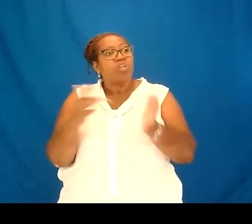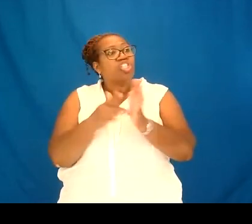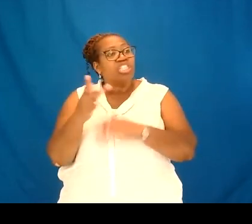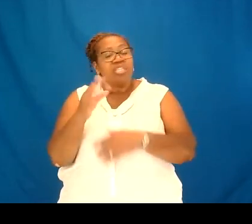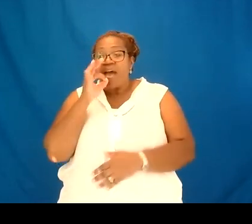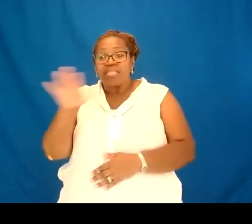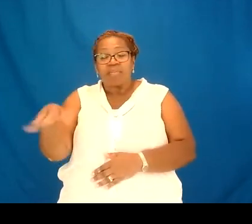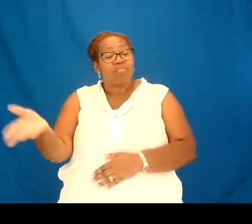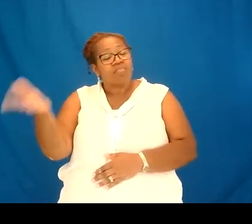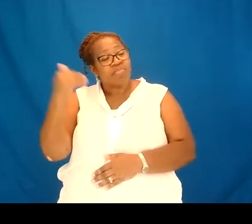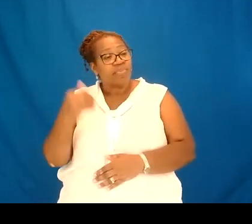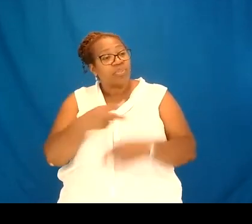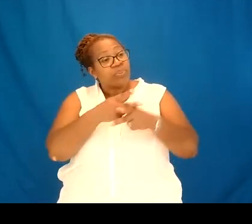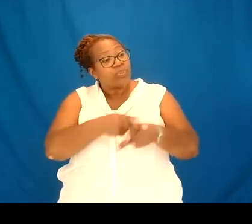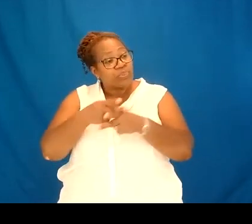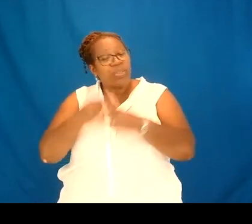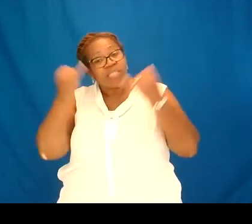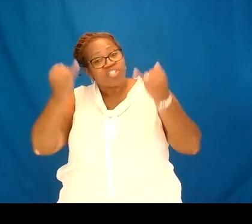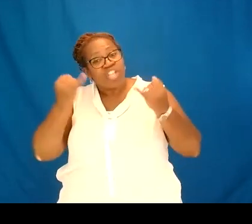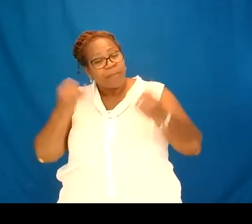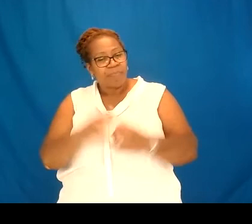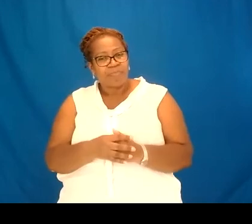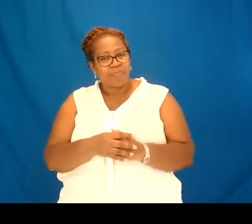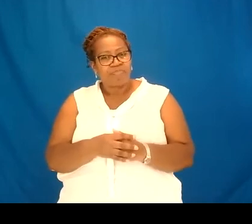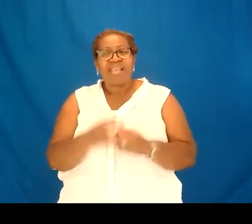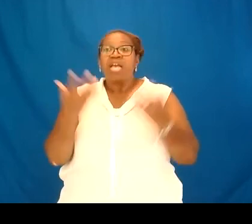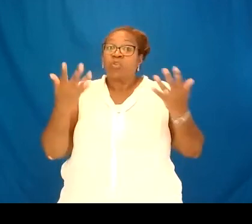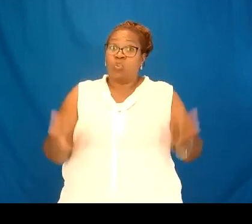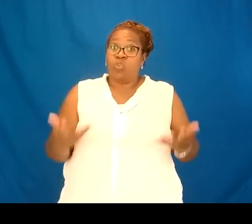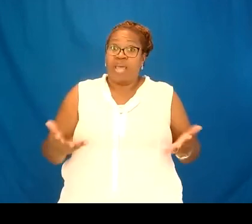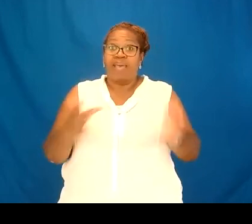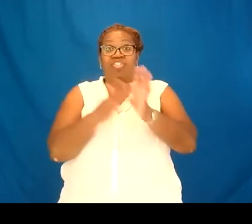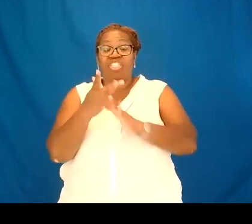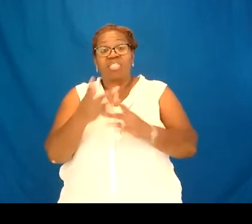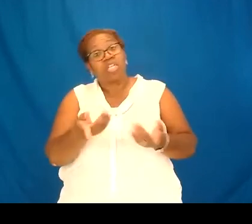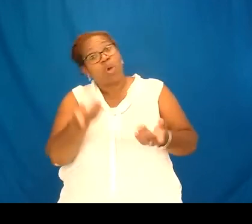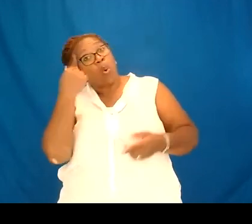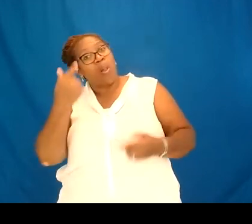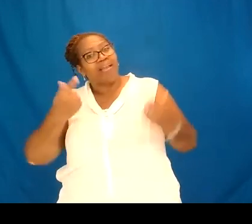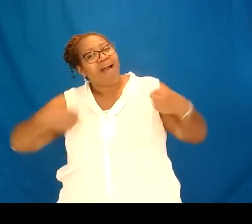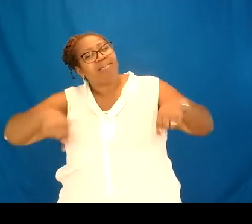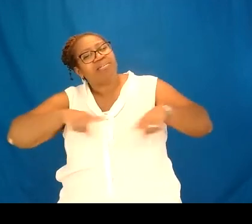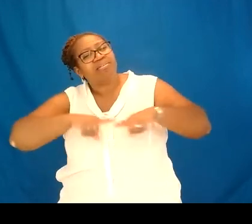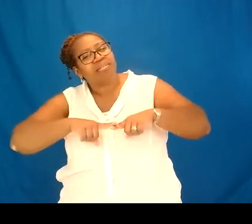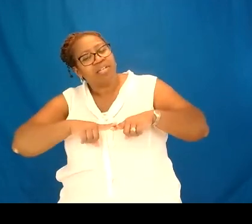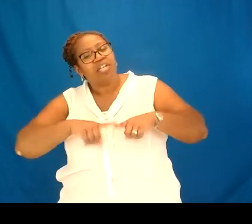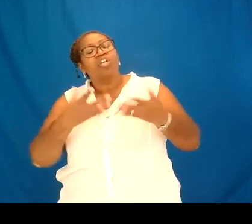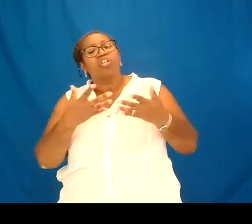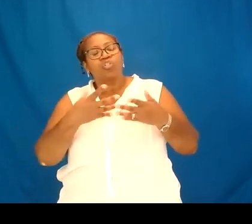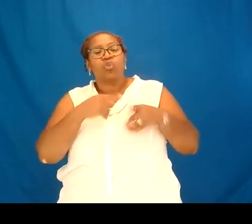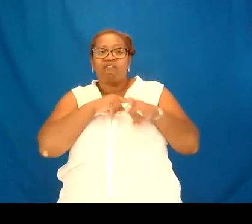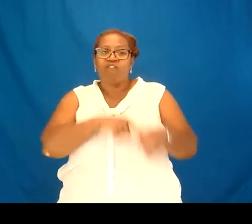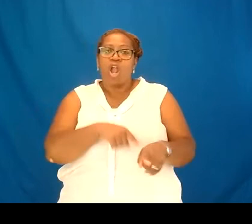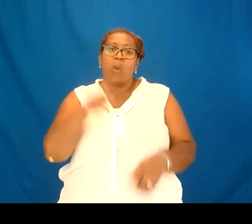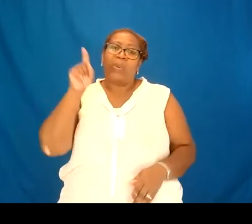Today, Jesus is calling us to follow him. He is our example. He is the standard, not culture, not social media,